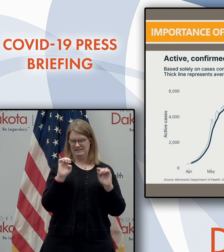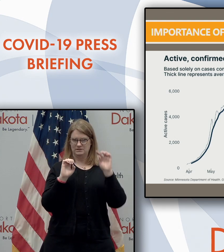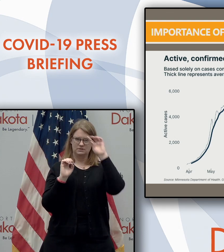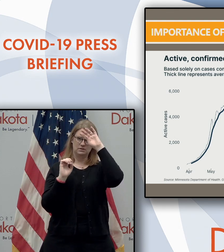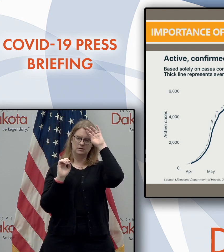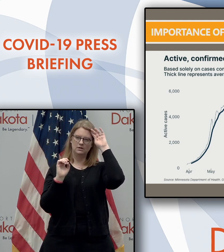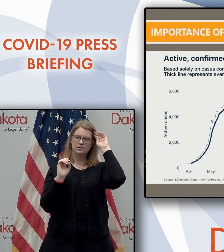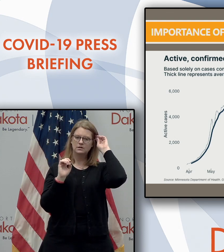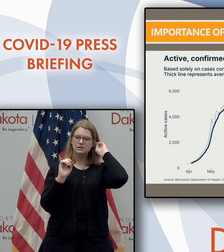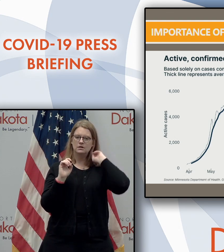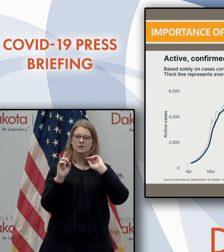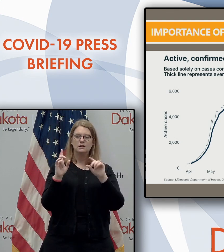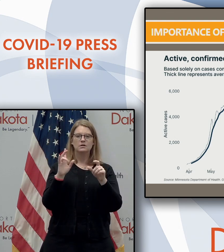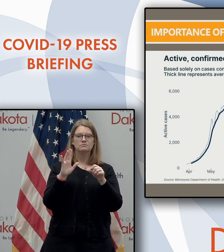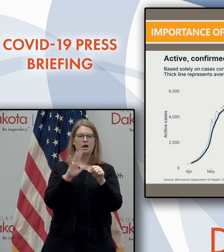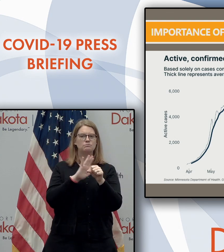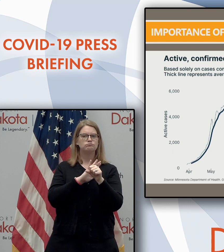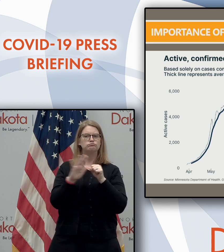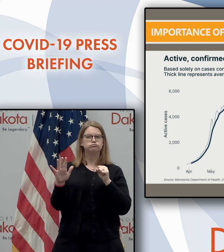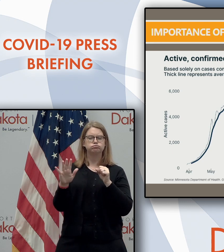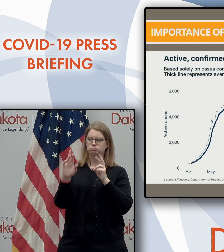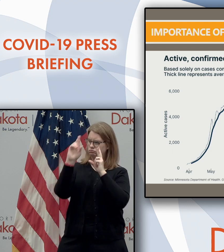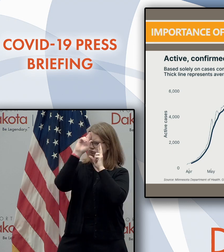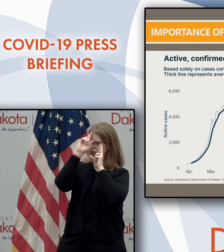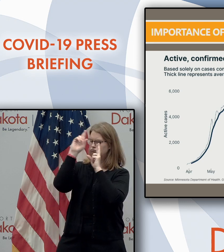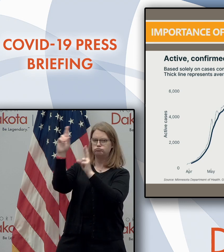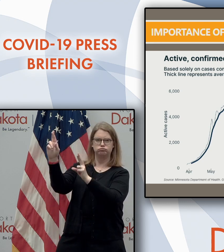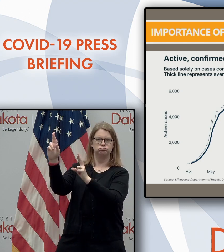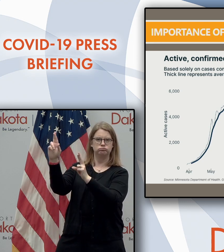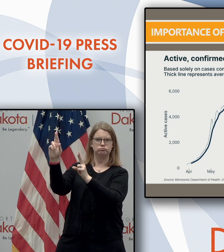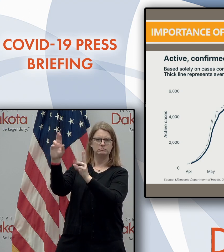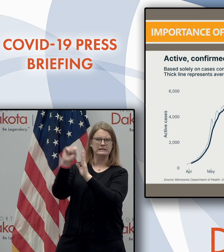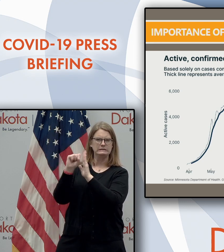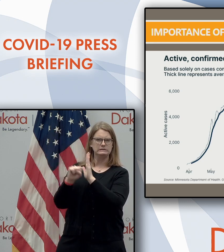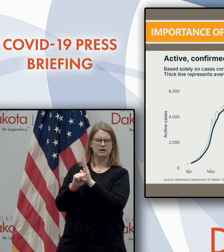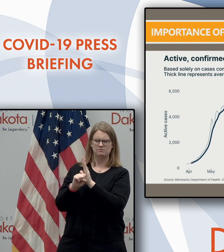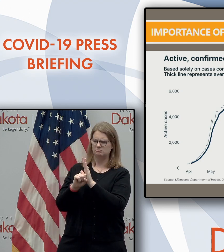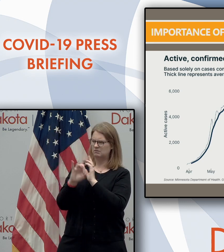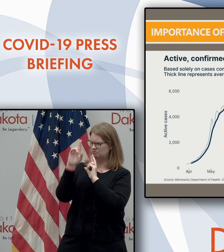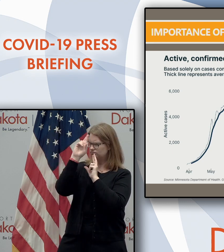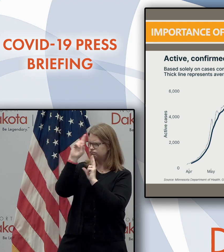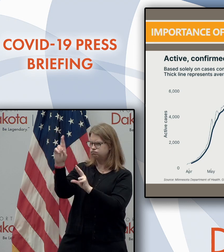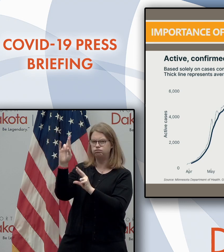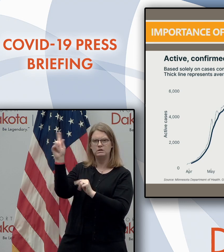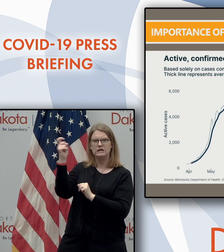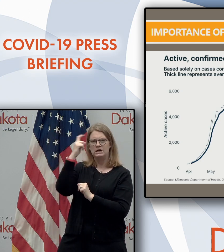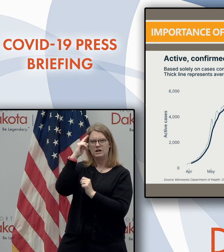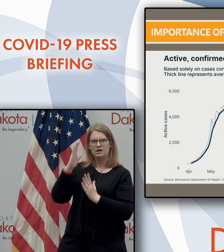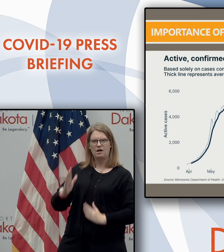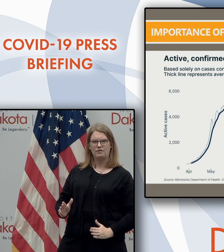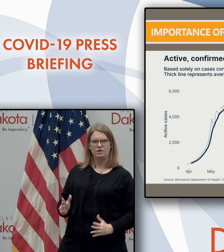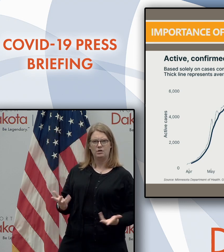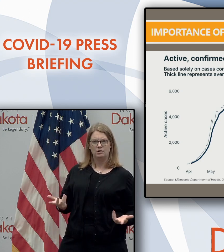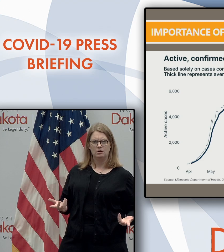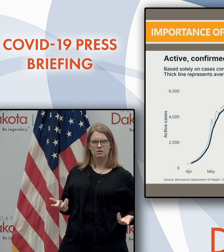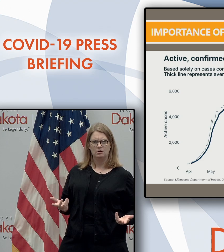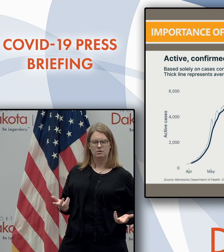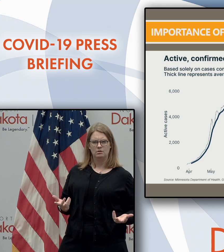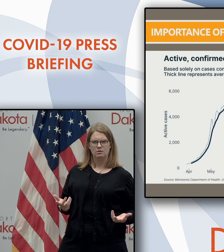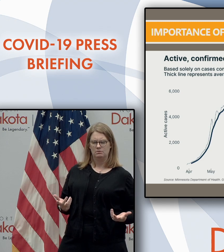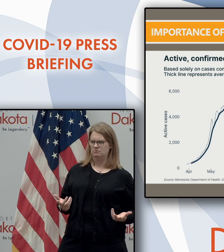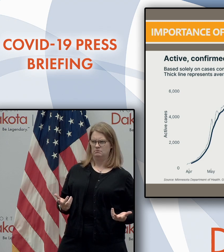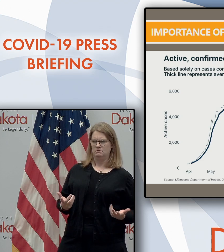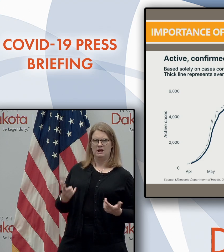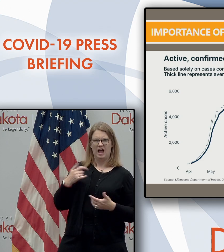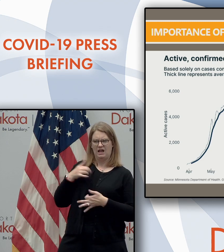I complete and totally respect every individual state and every governor, because I can't walk in the shoes of any other